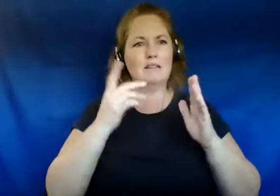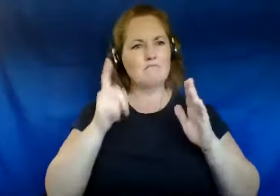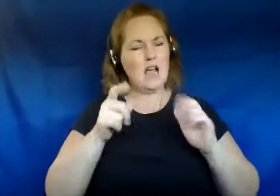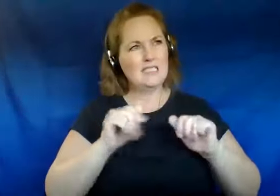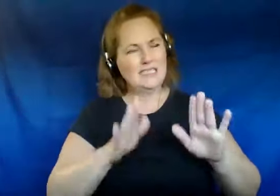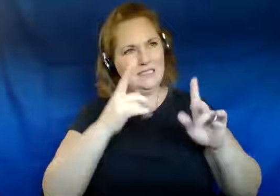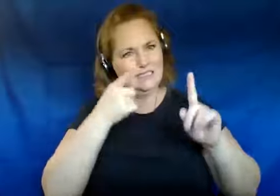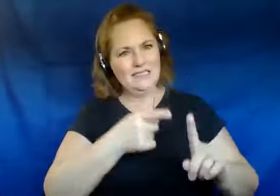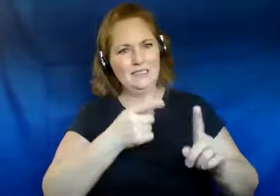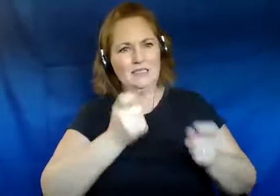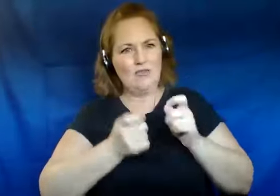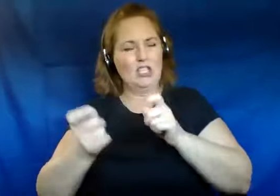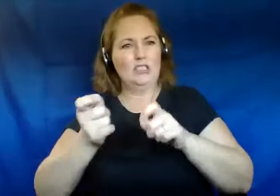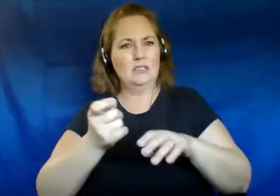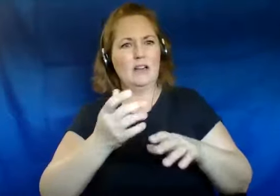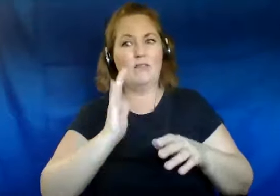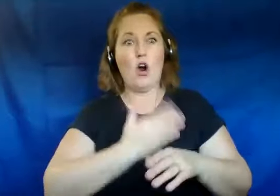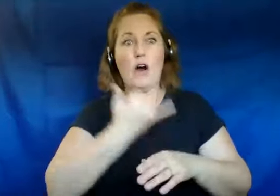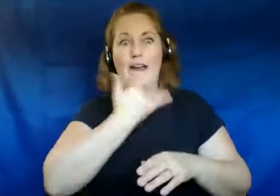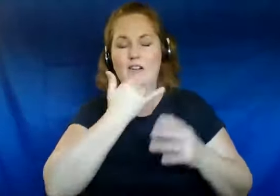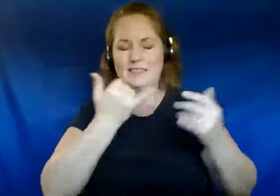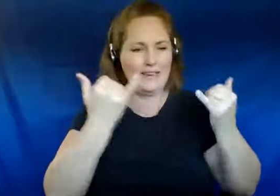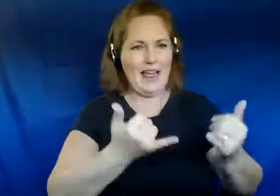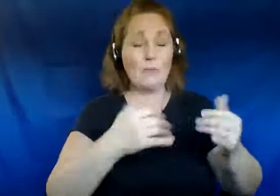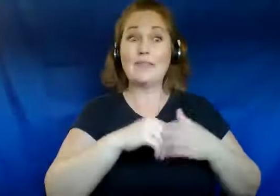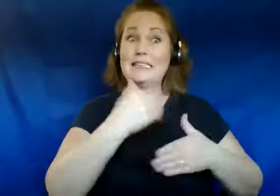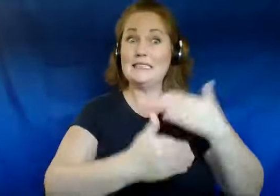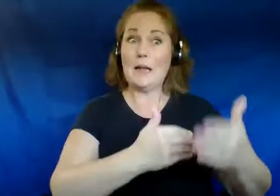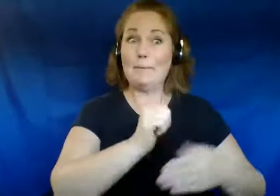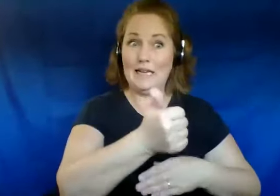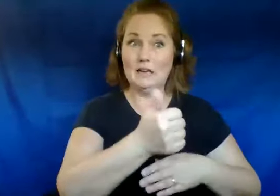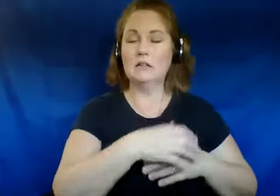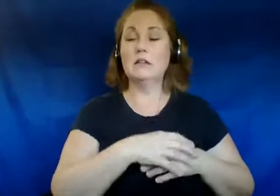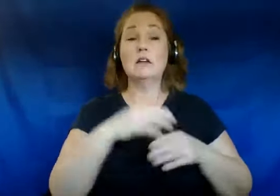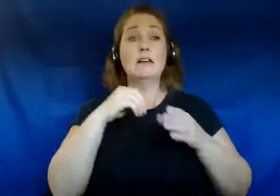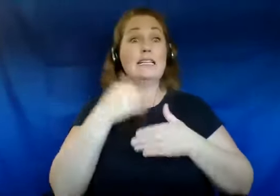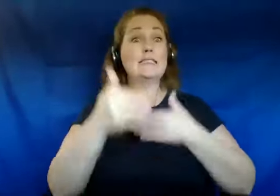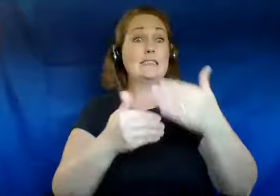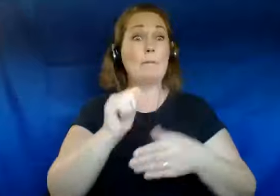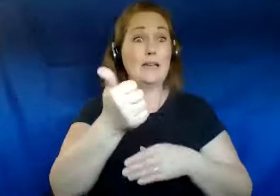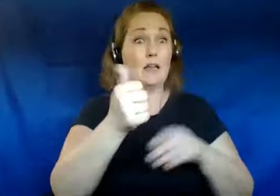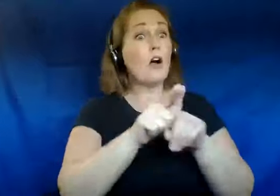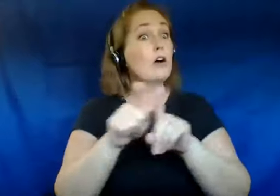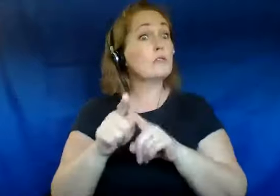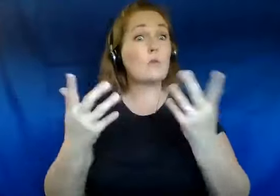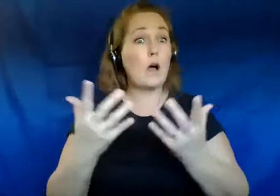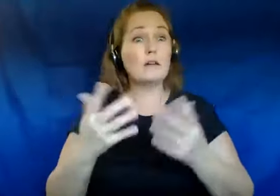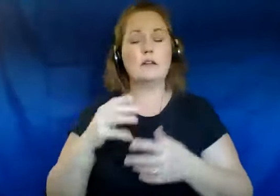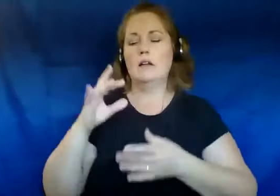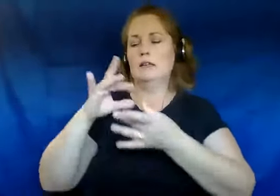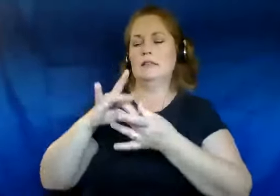That's in step 10. Also in step 10 is it is a